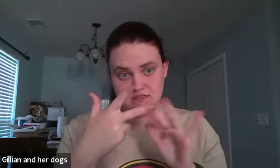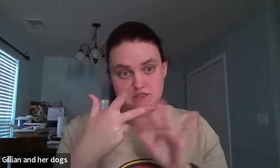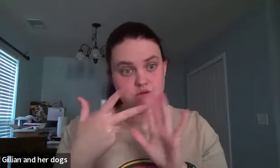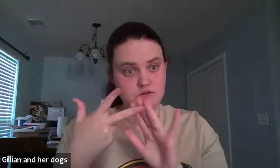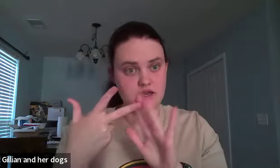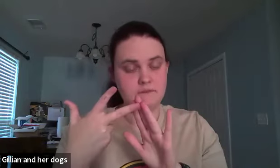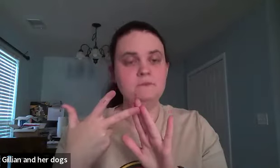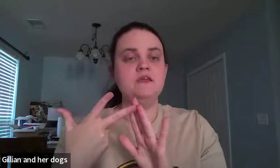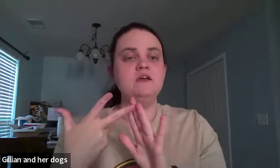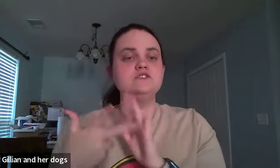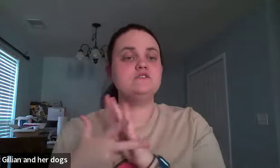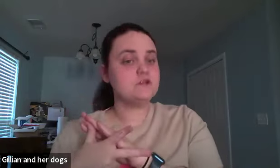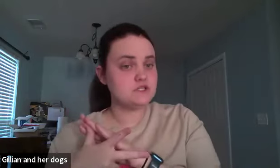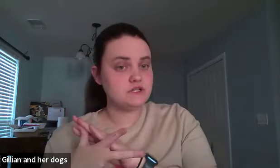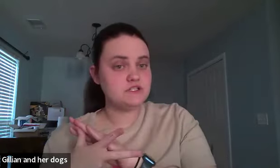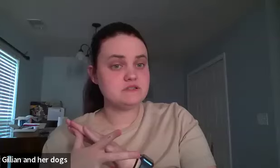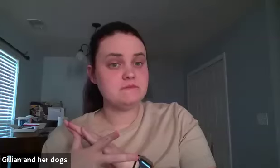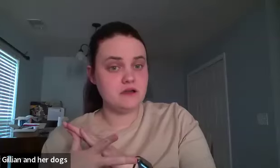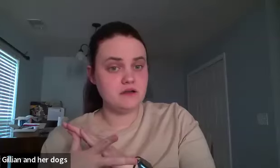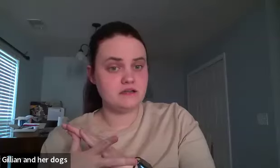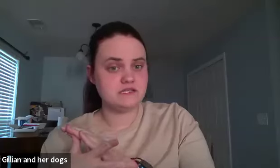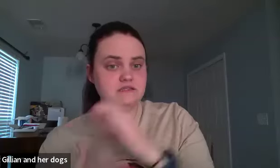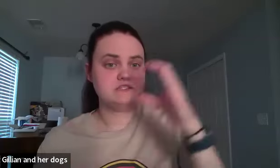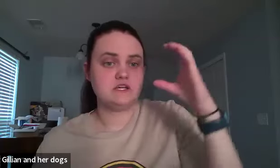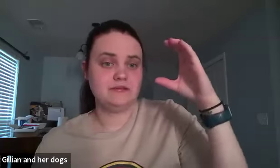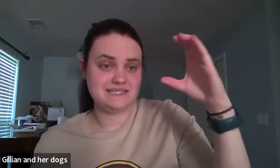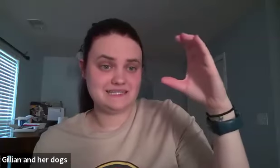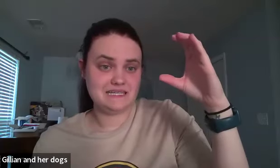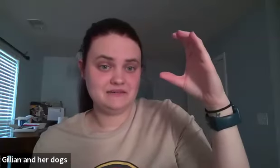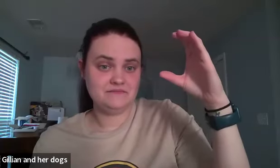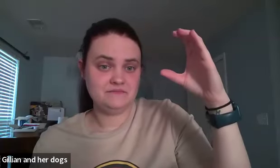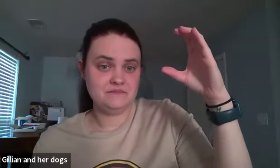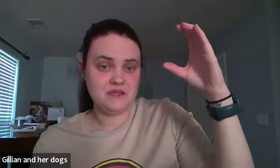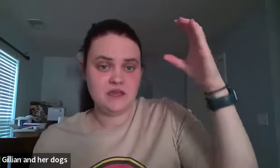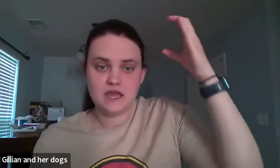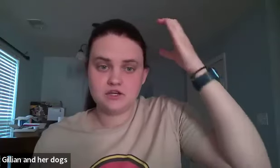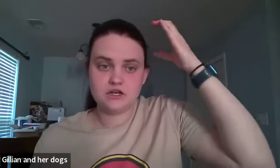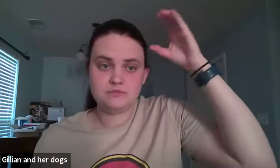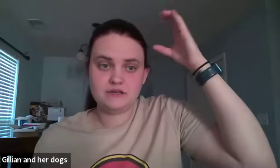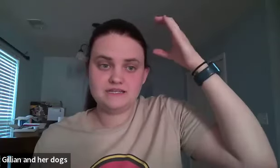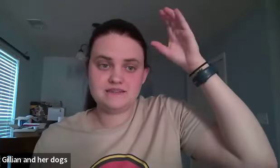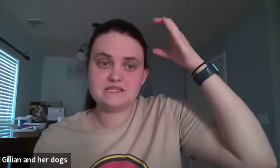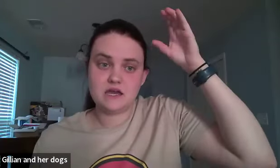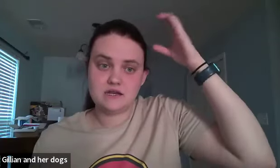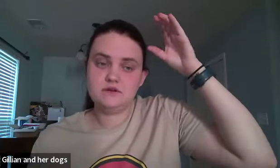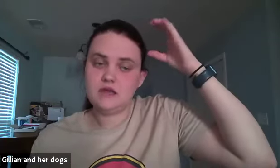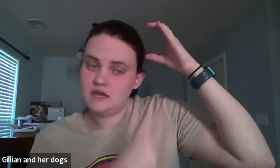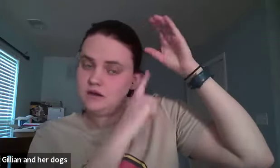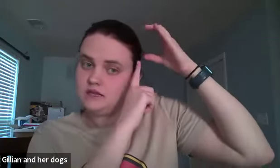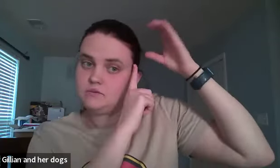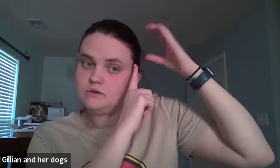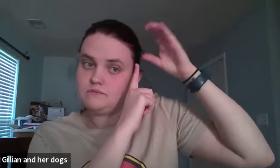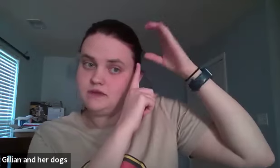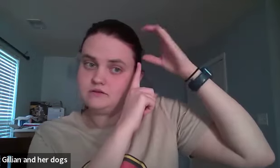is this one, okay? So the first one we're going to do is a male cousin. It's going to be a C, and you're going to bring it to the side of your head again where the